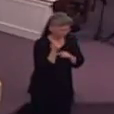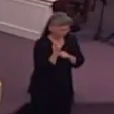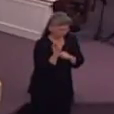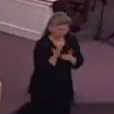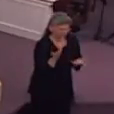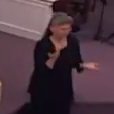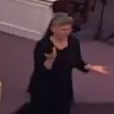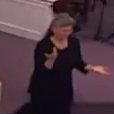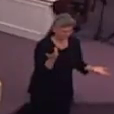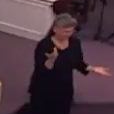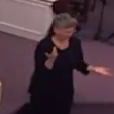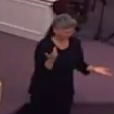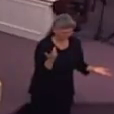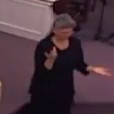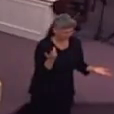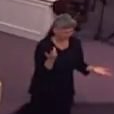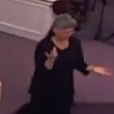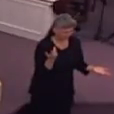understand